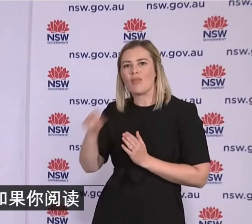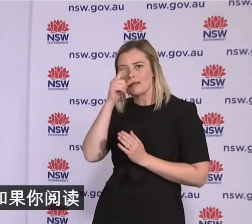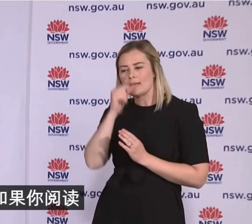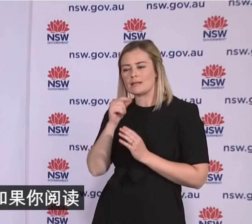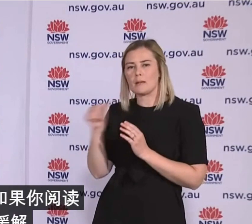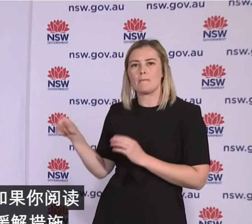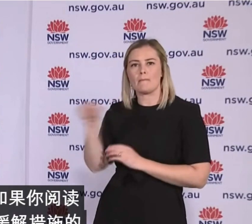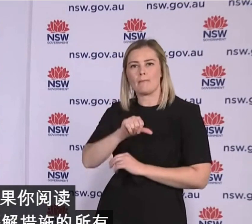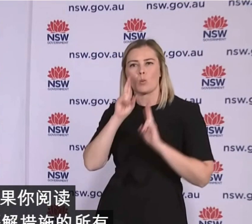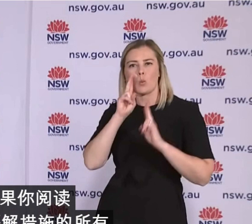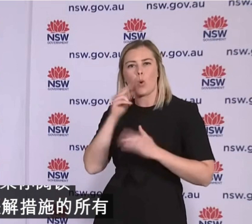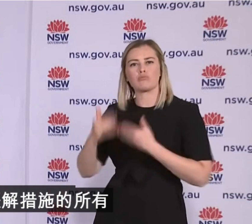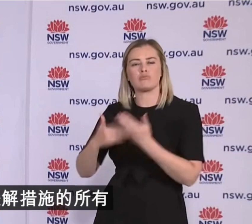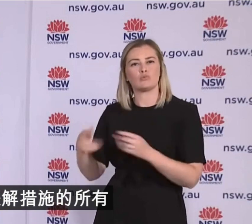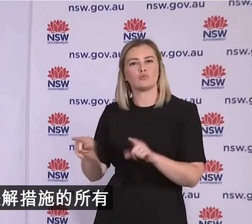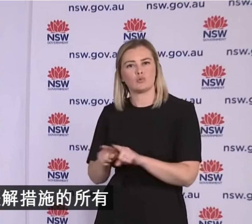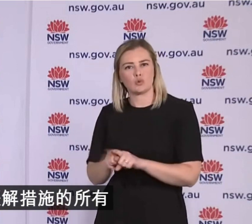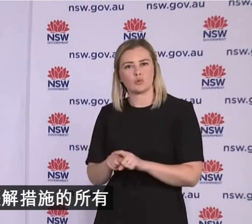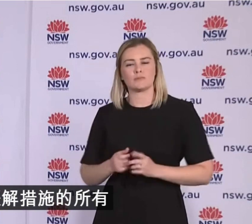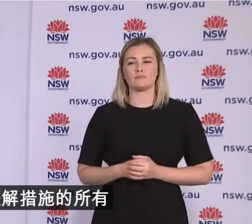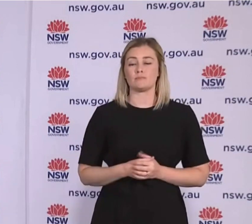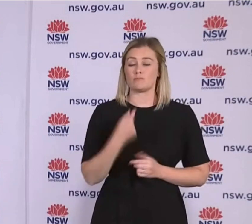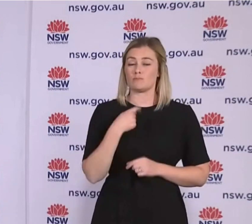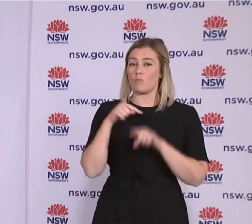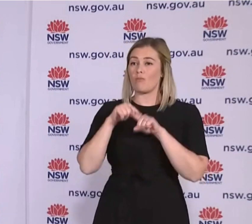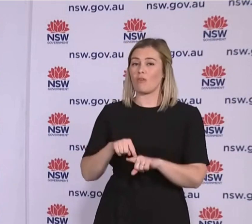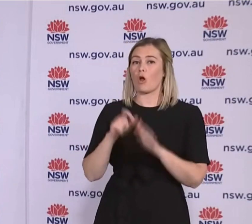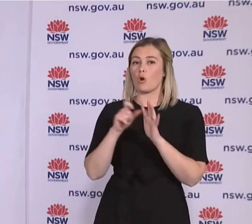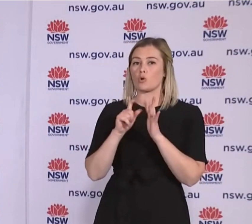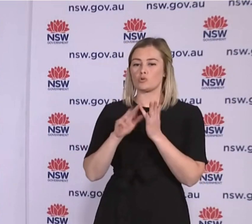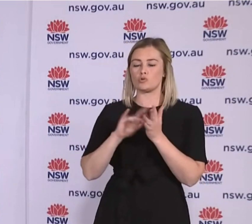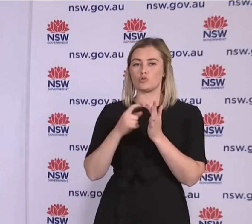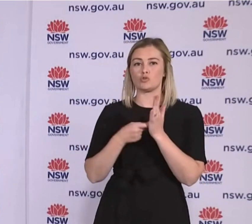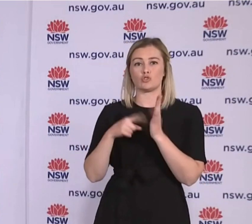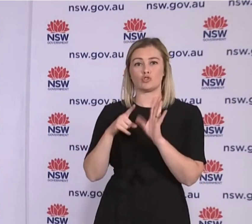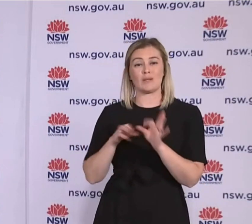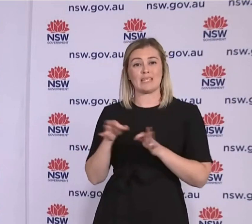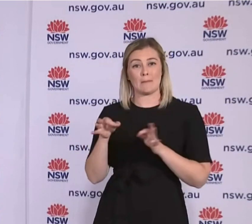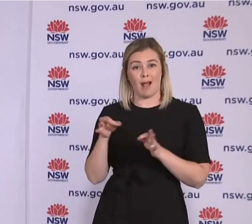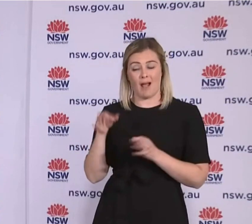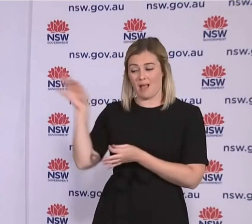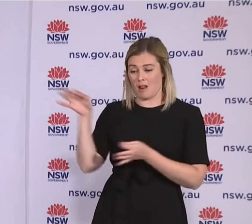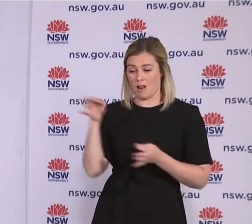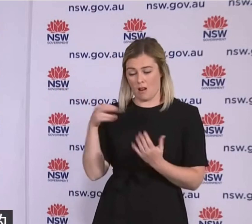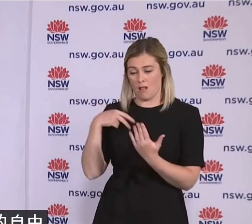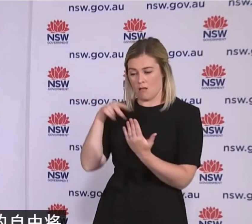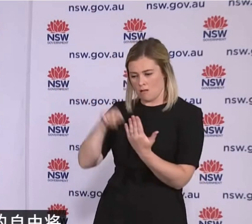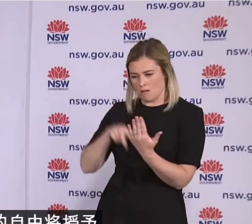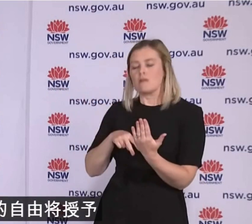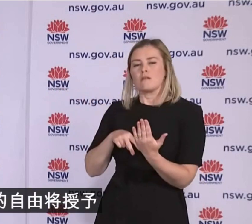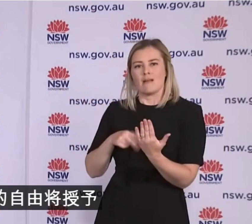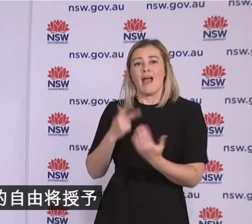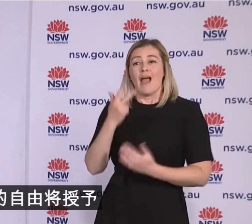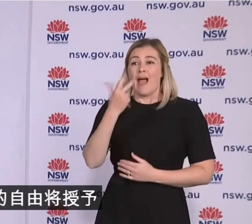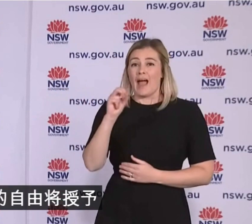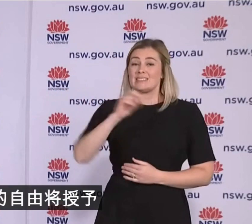all the risks that all the mitigants we've put in place to keep everybody safe, at 80%, the additional freedoms will be